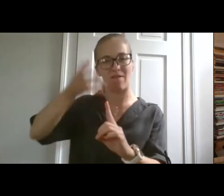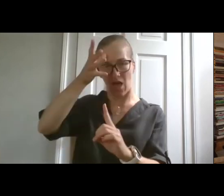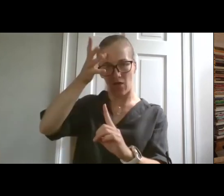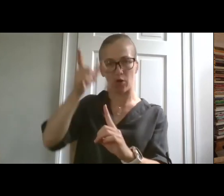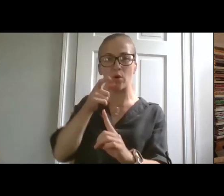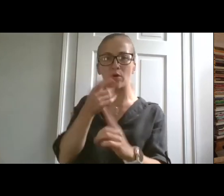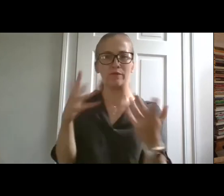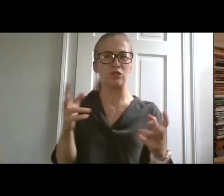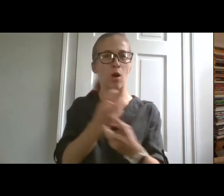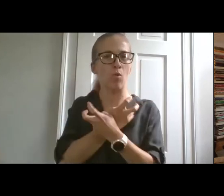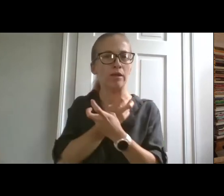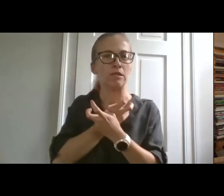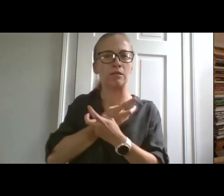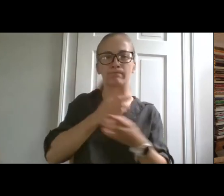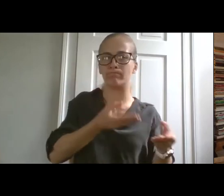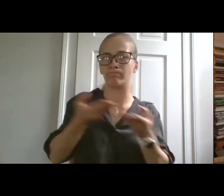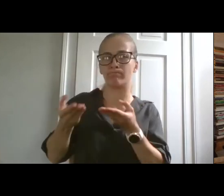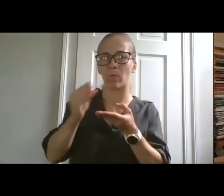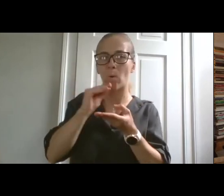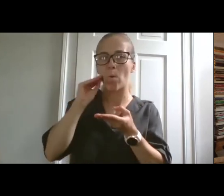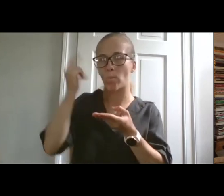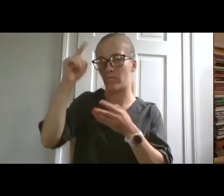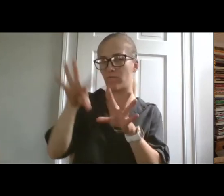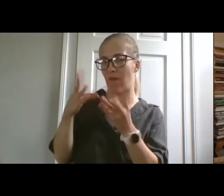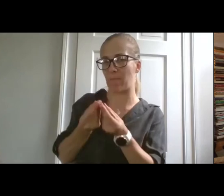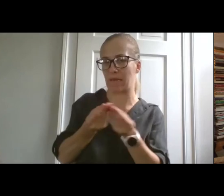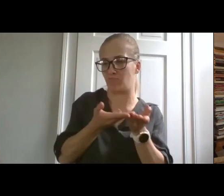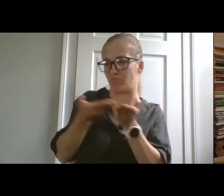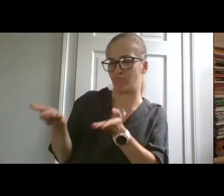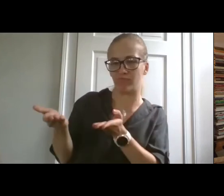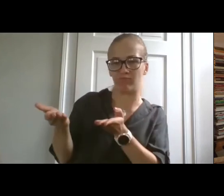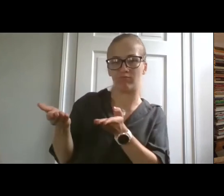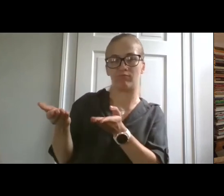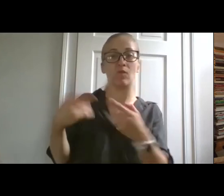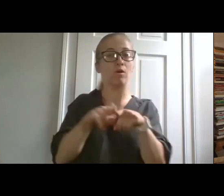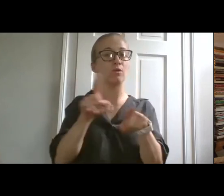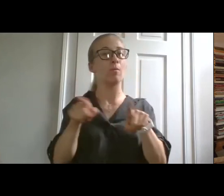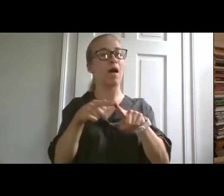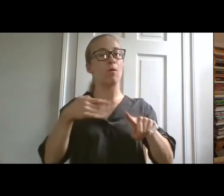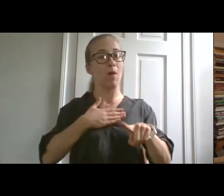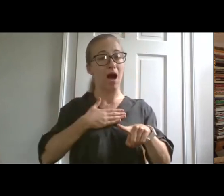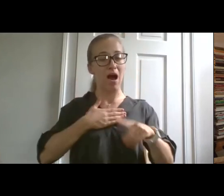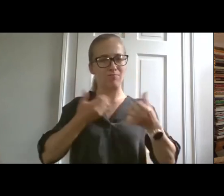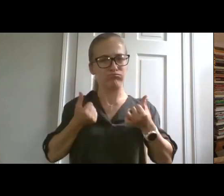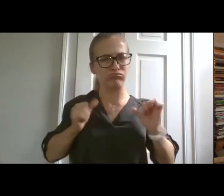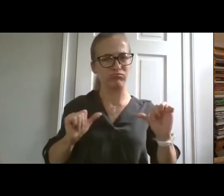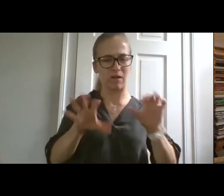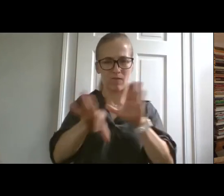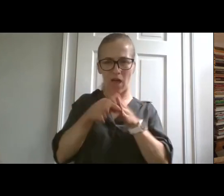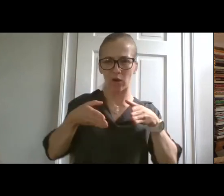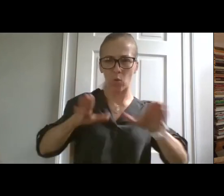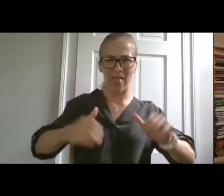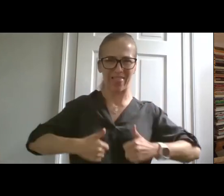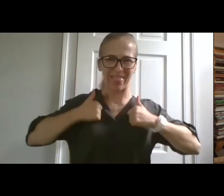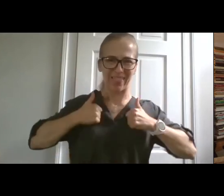poison home to his family. And it's also about my effort to find a way to live